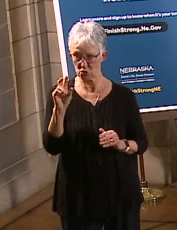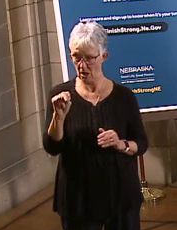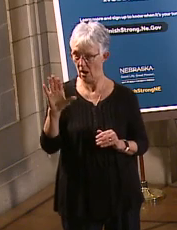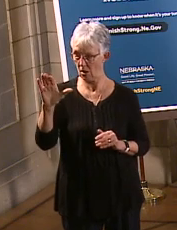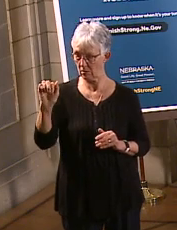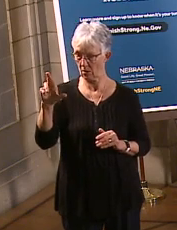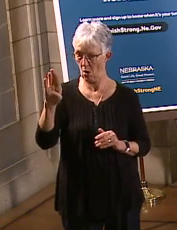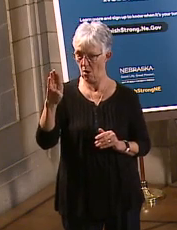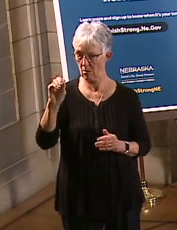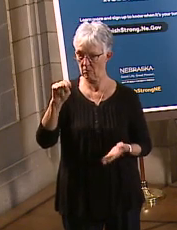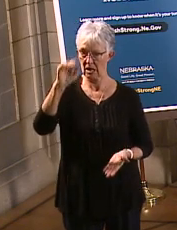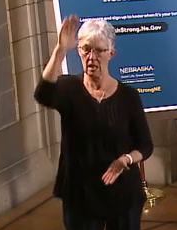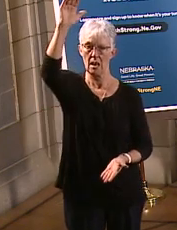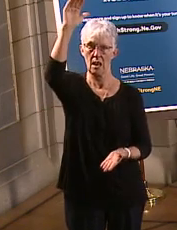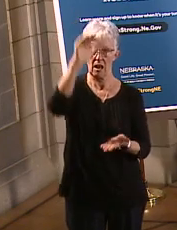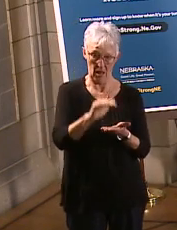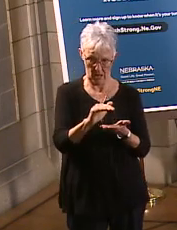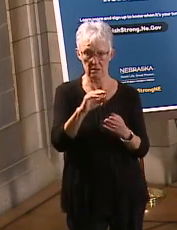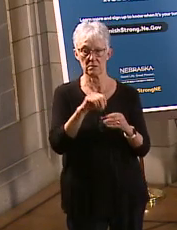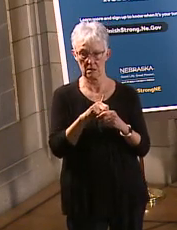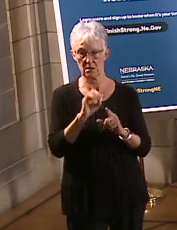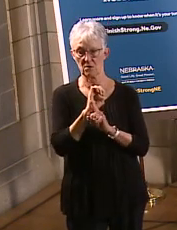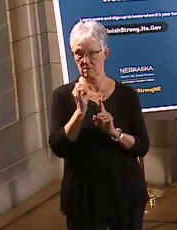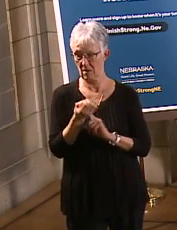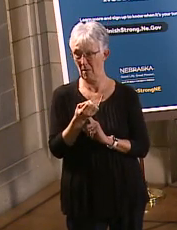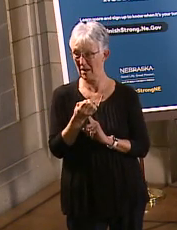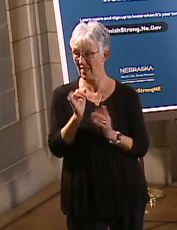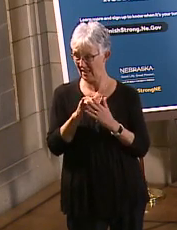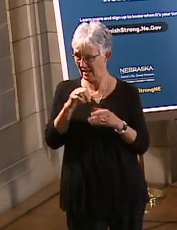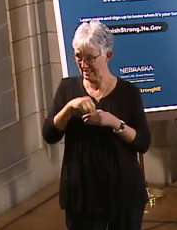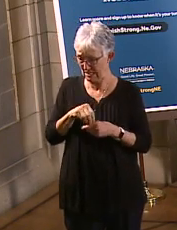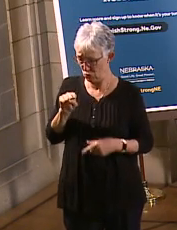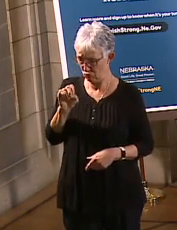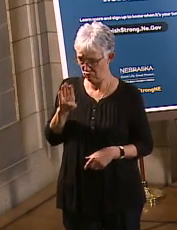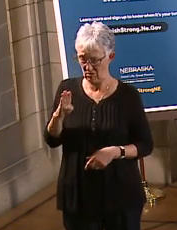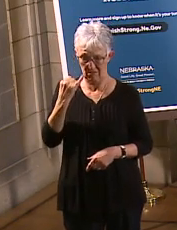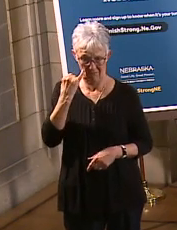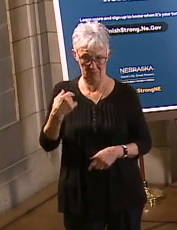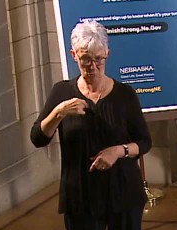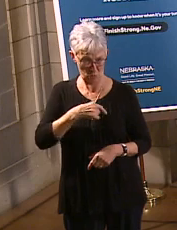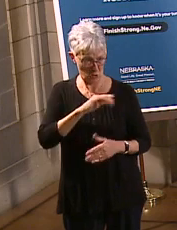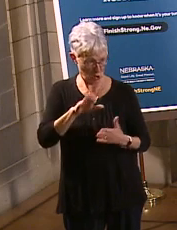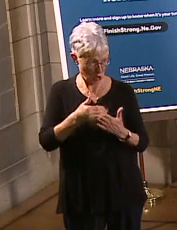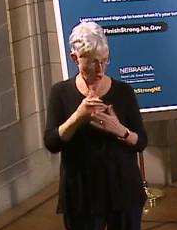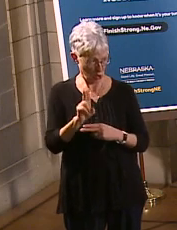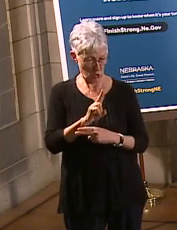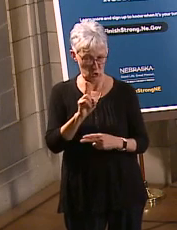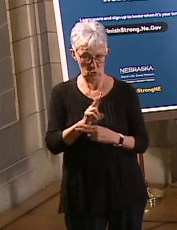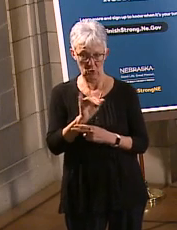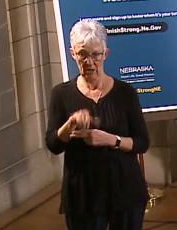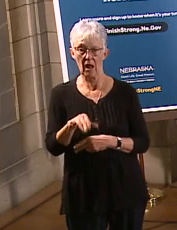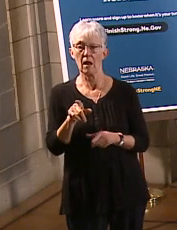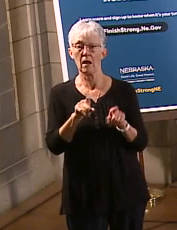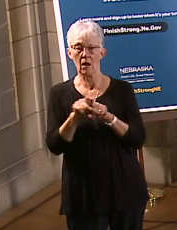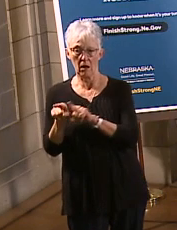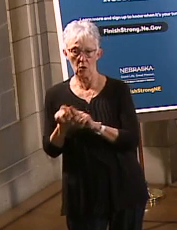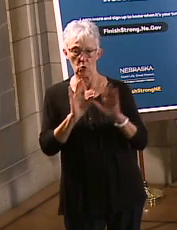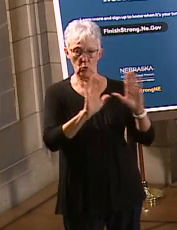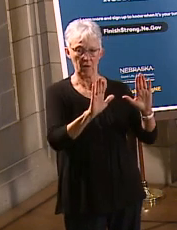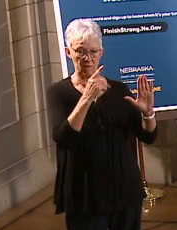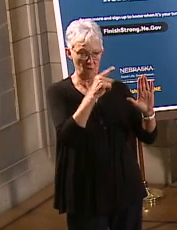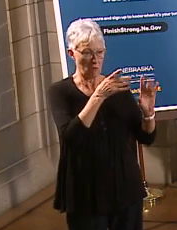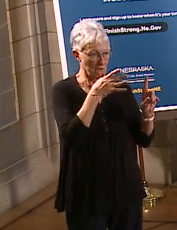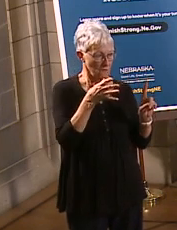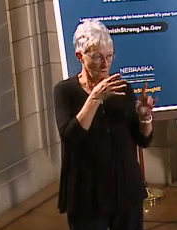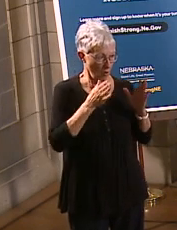the environment if everybody would use E30 just in Nebraska? And then, of course, great for our farmers and ranchers as well.